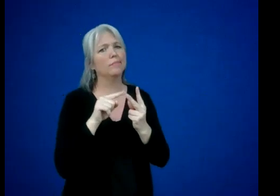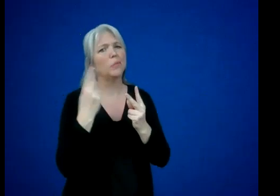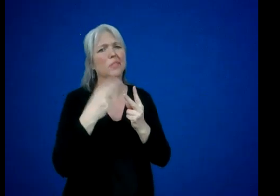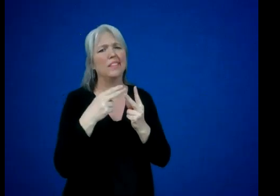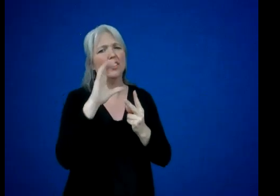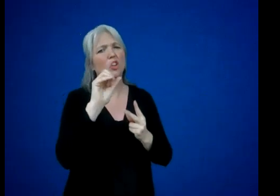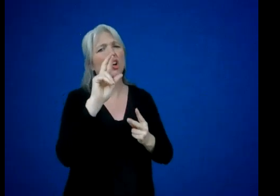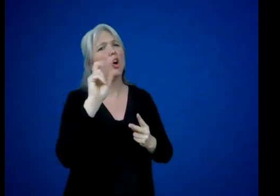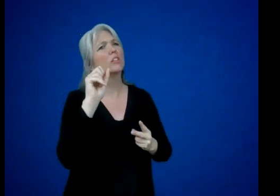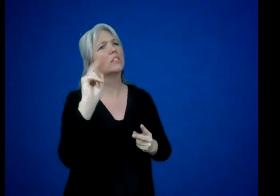Carson?